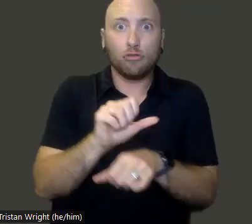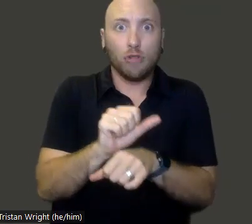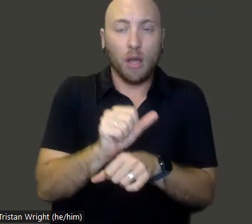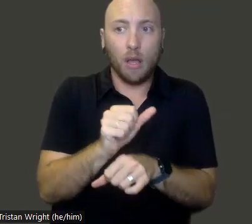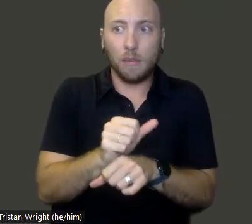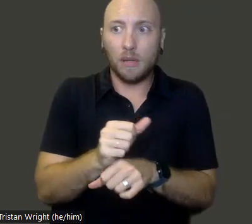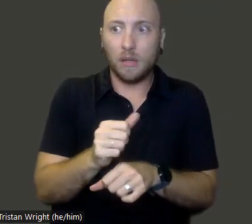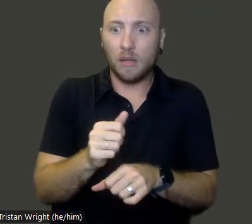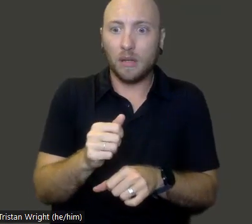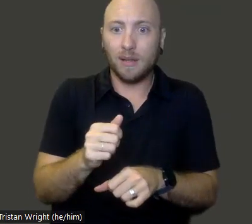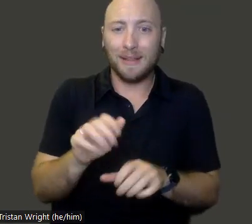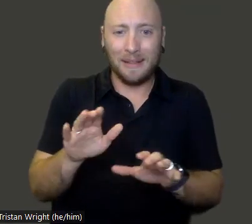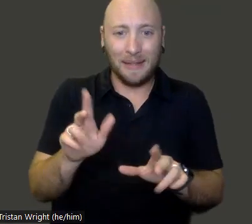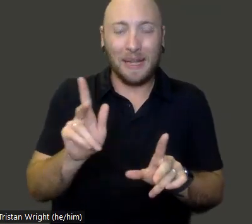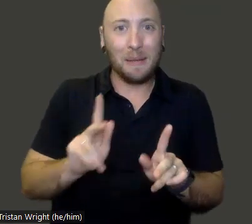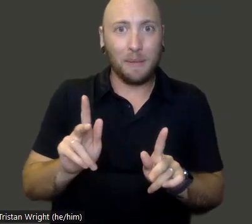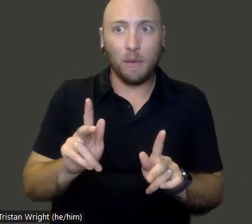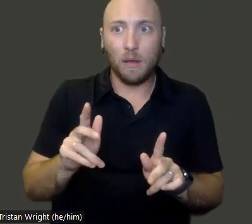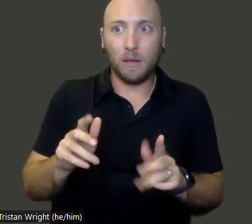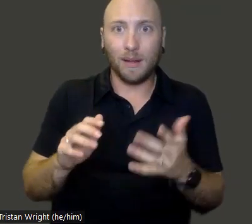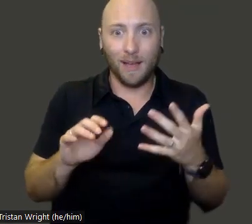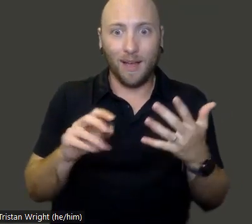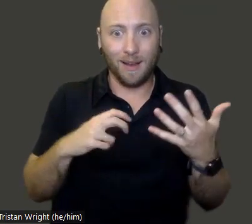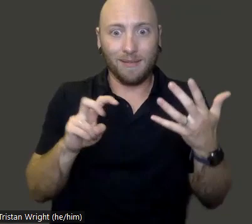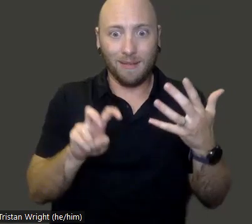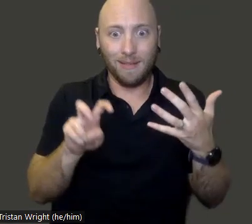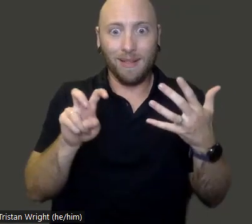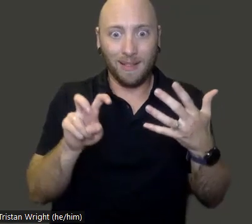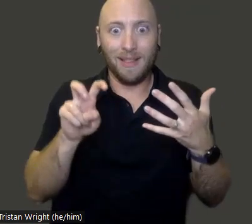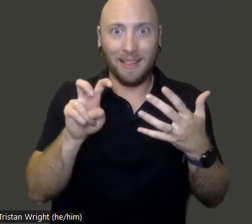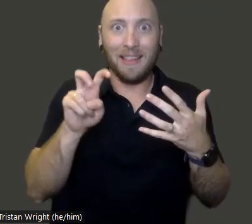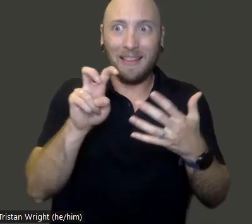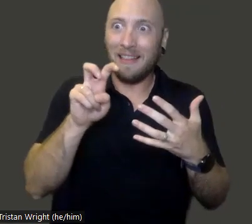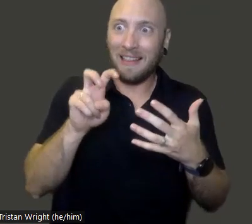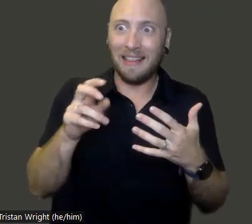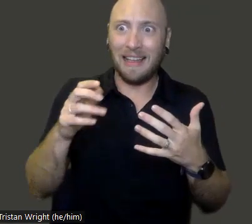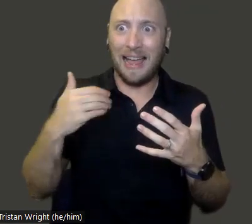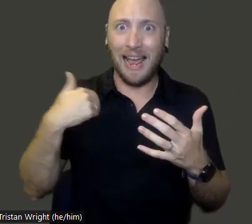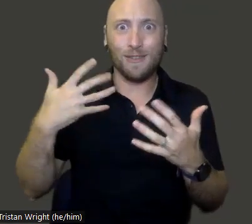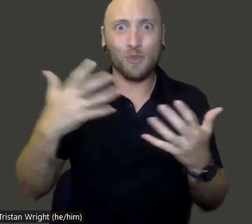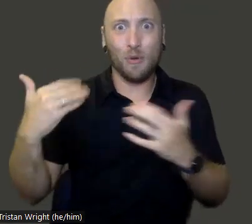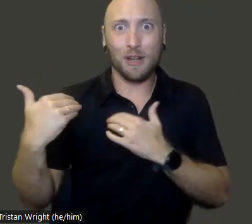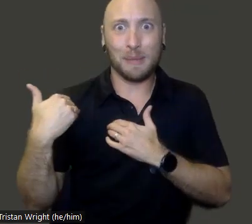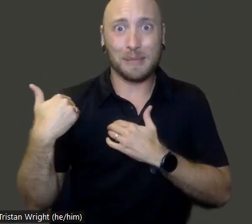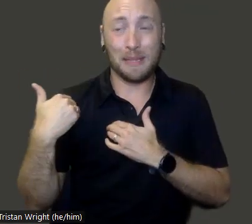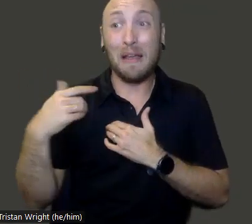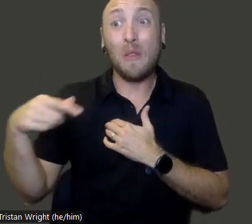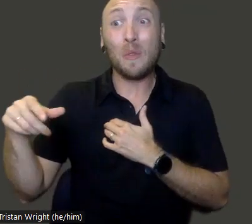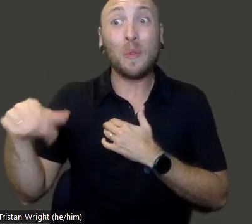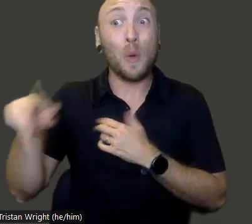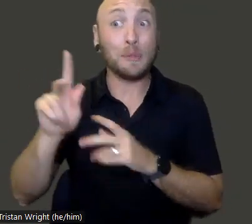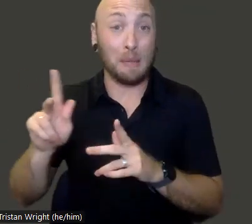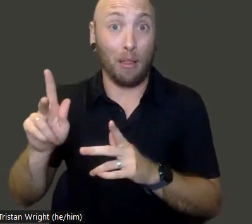if they knew what went on in my head, and if they knew who I really was, they would never have made the decision to give me any position of